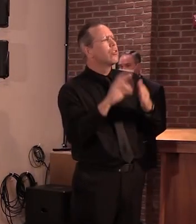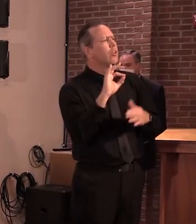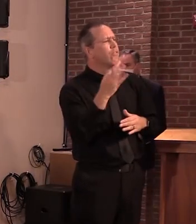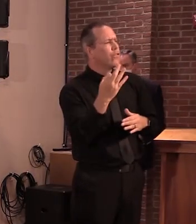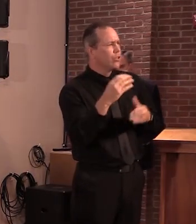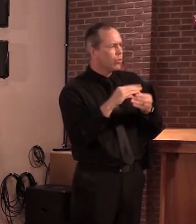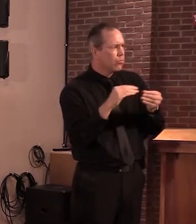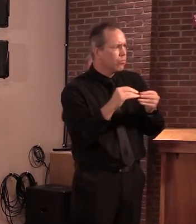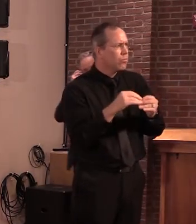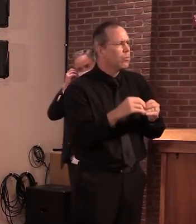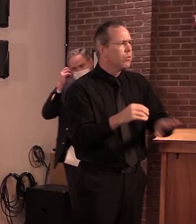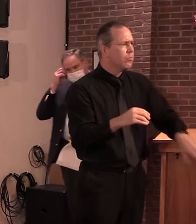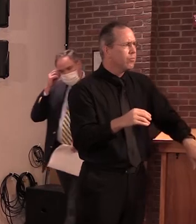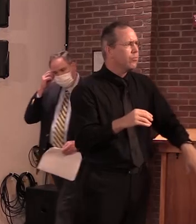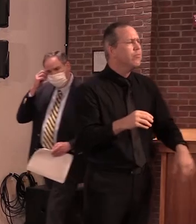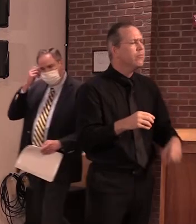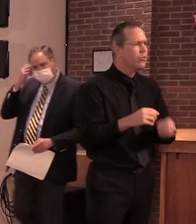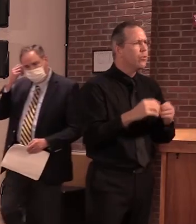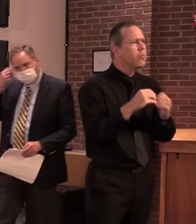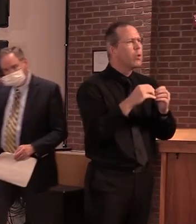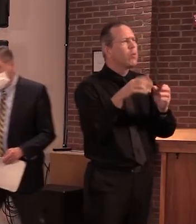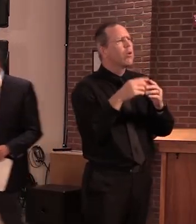about school reopening.